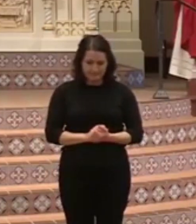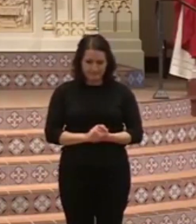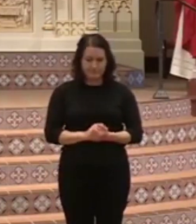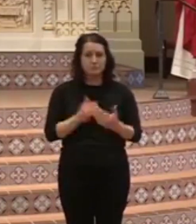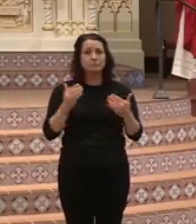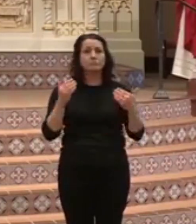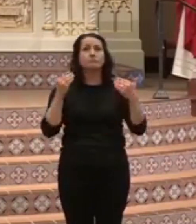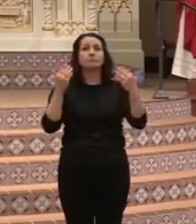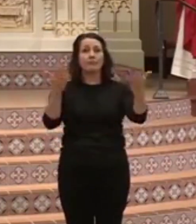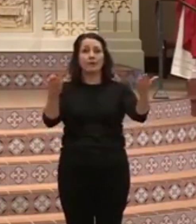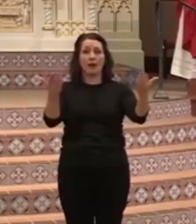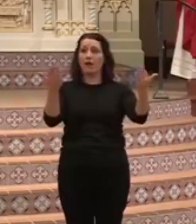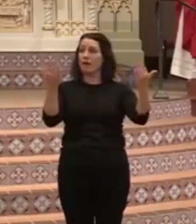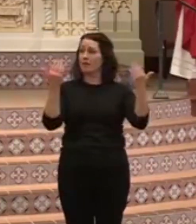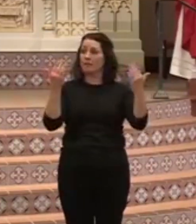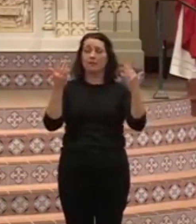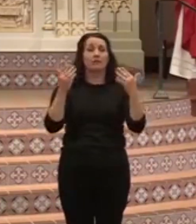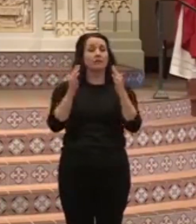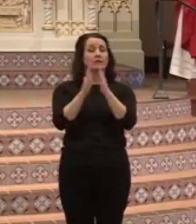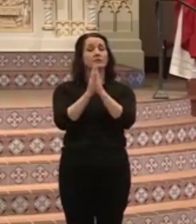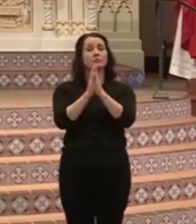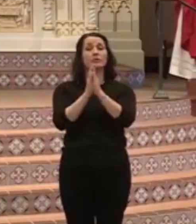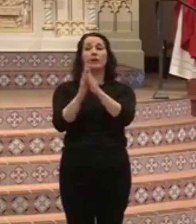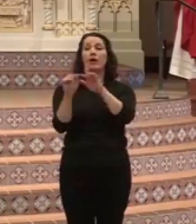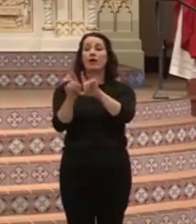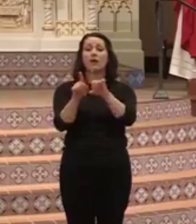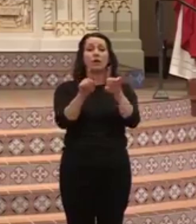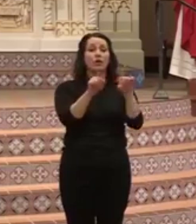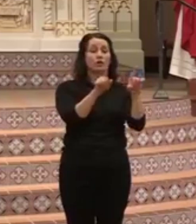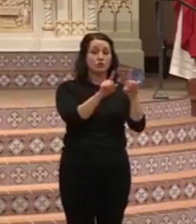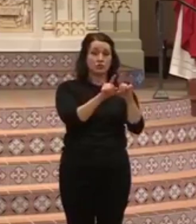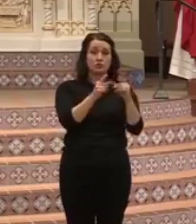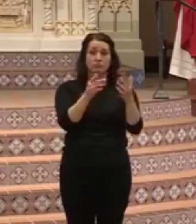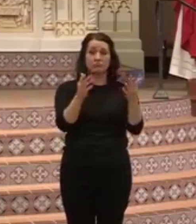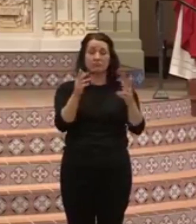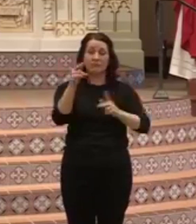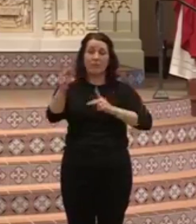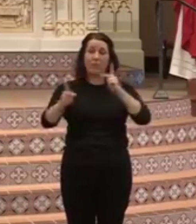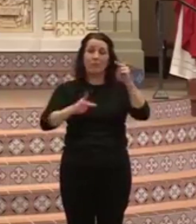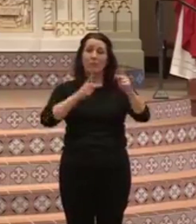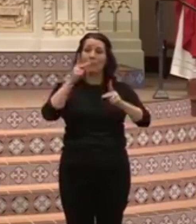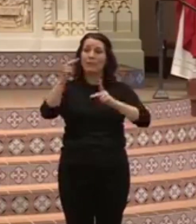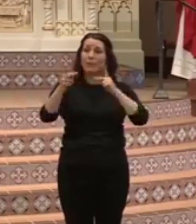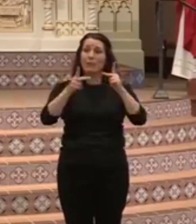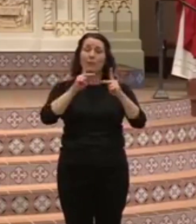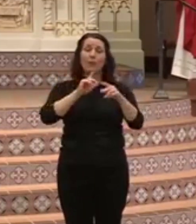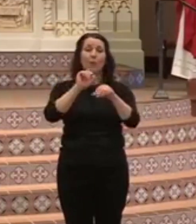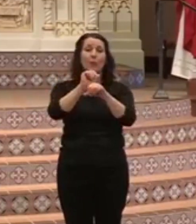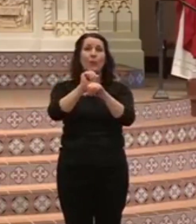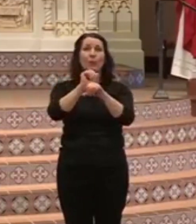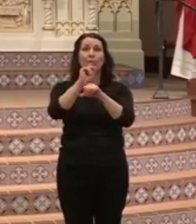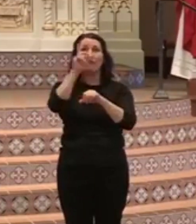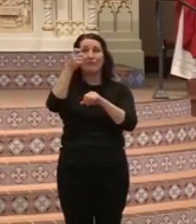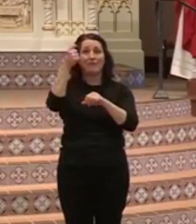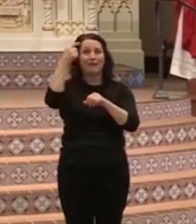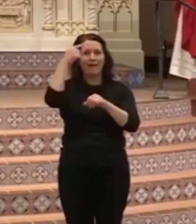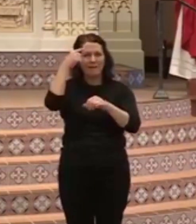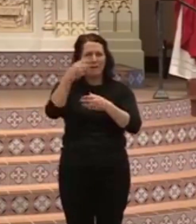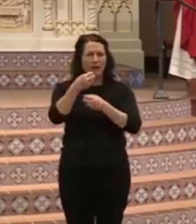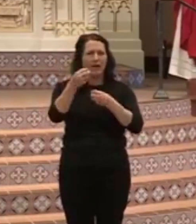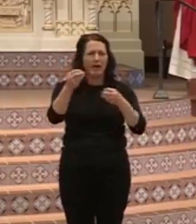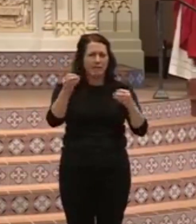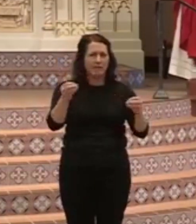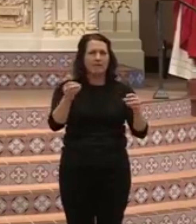Let us pray also for those in public office, that our God